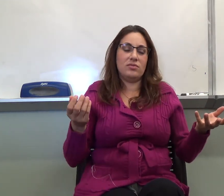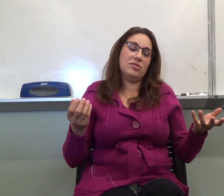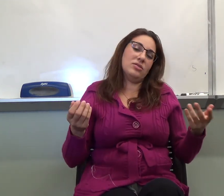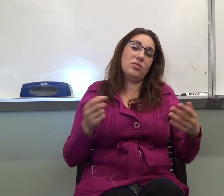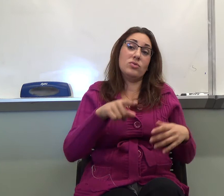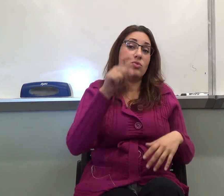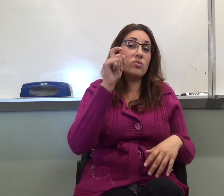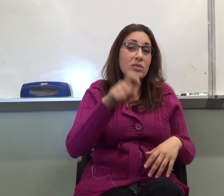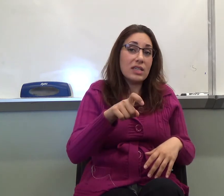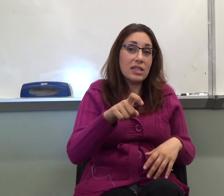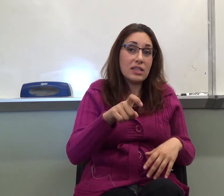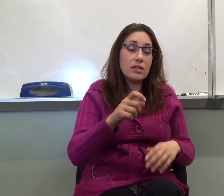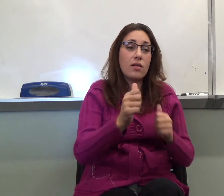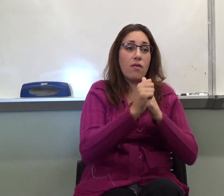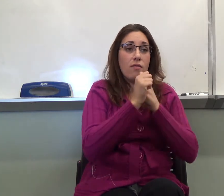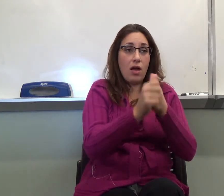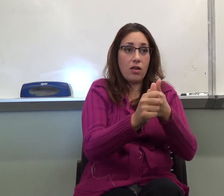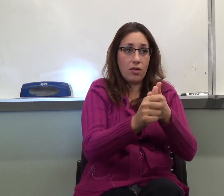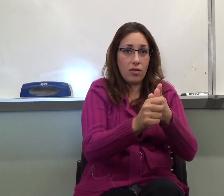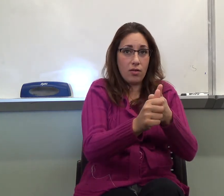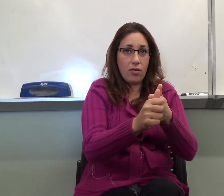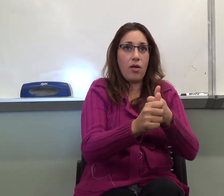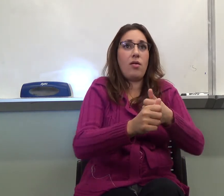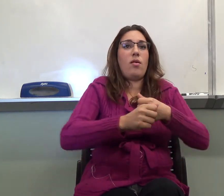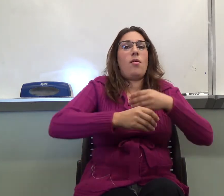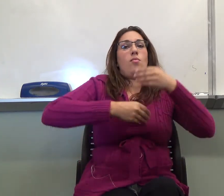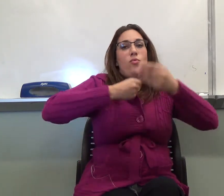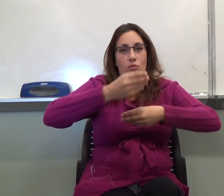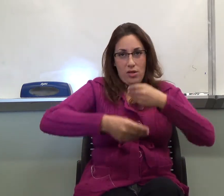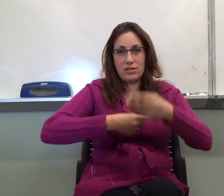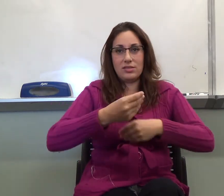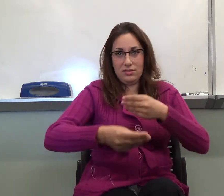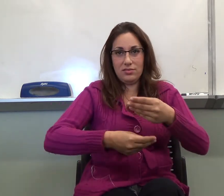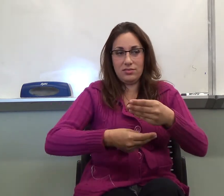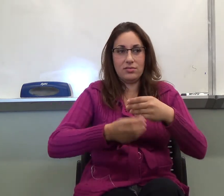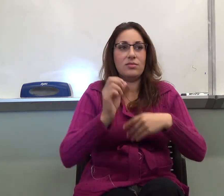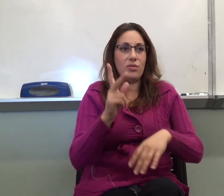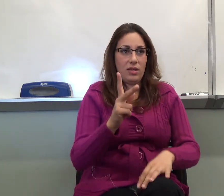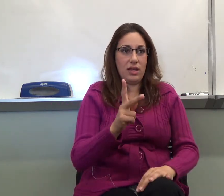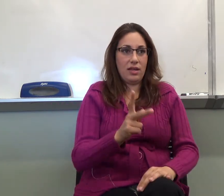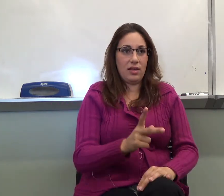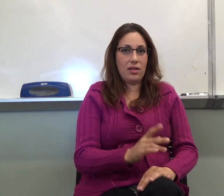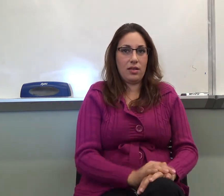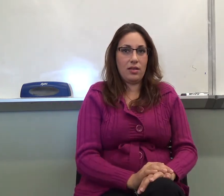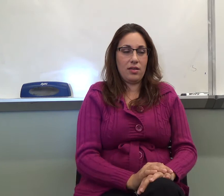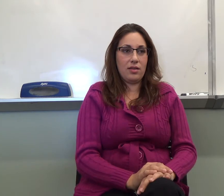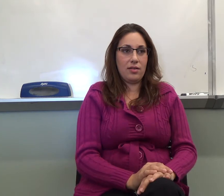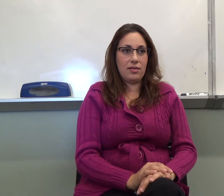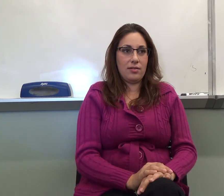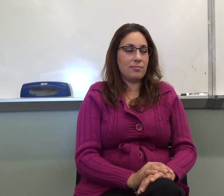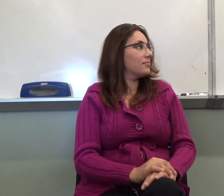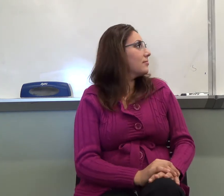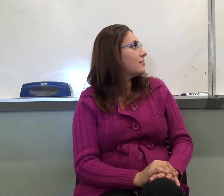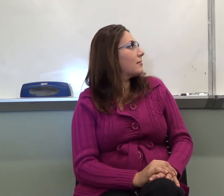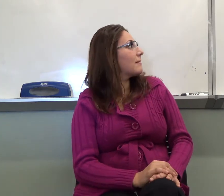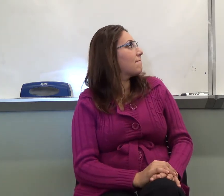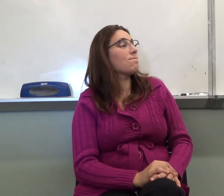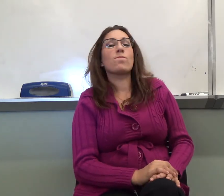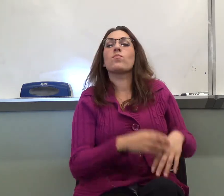procedure. The procedure is actually more important than any particular problem. So let's bring in that distributive law. Let's